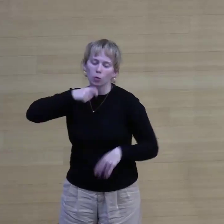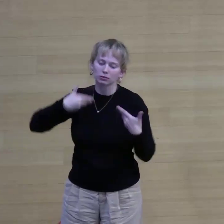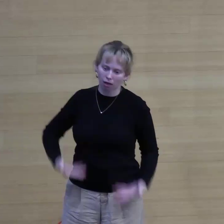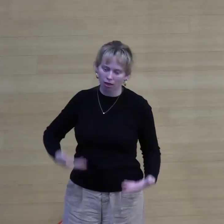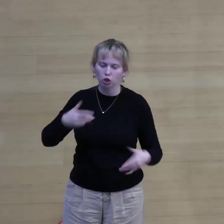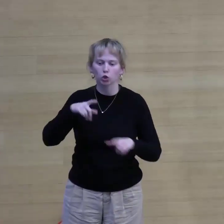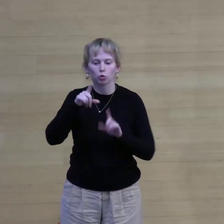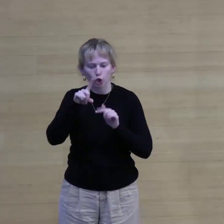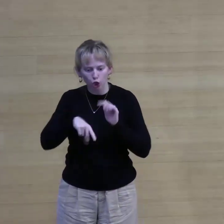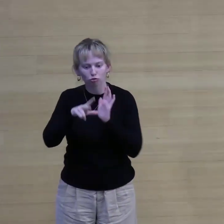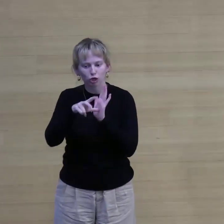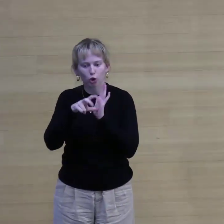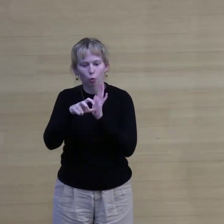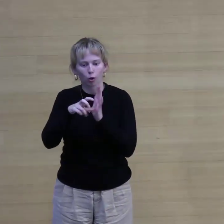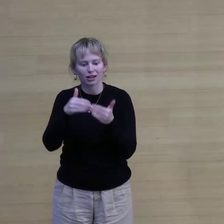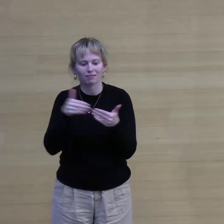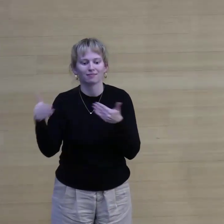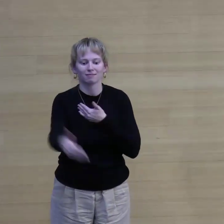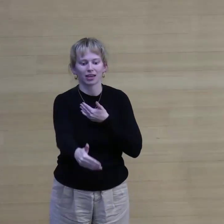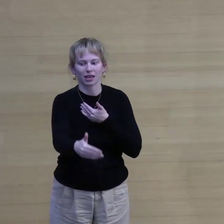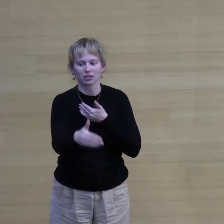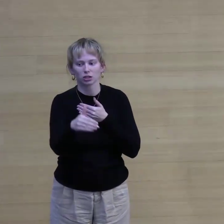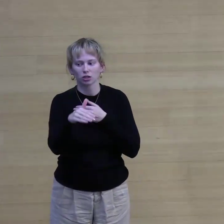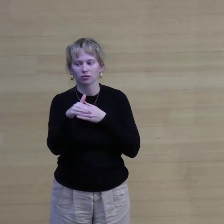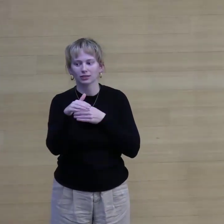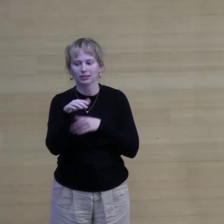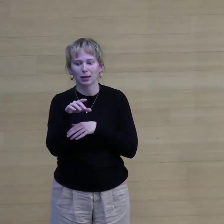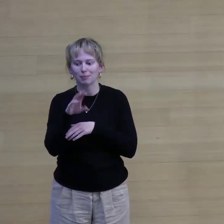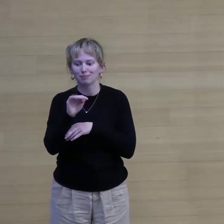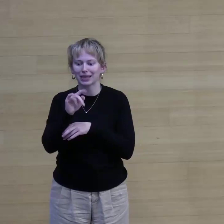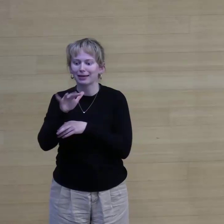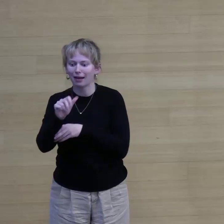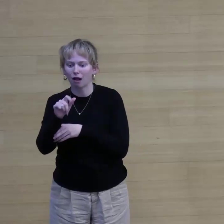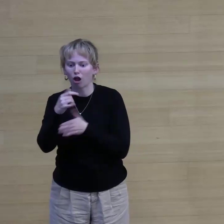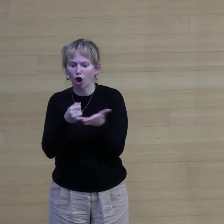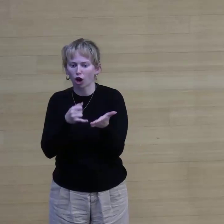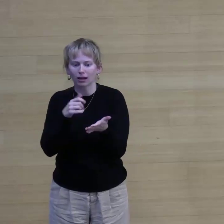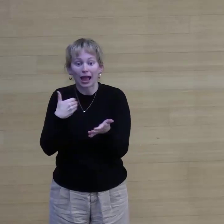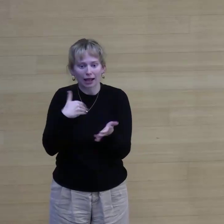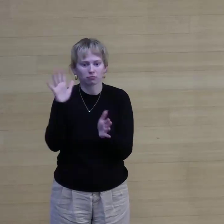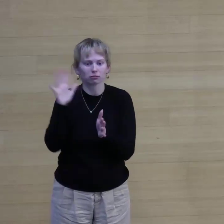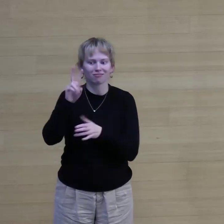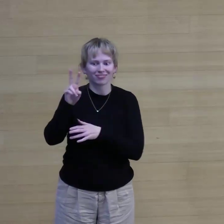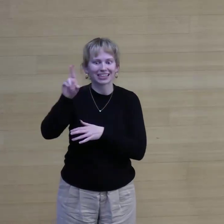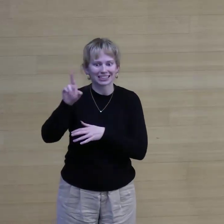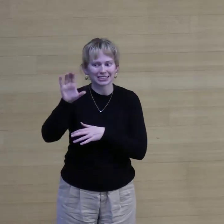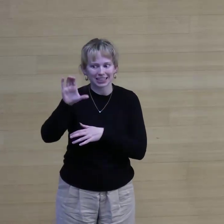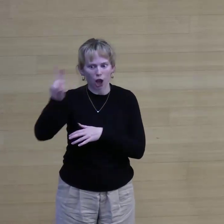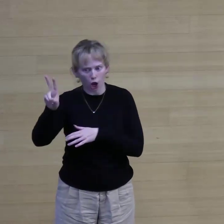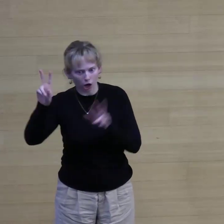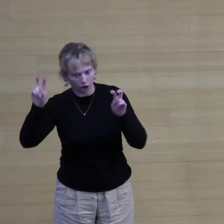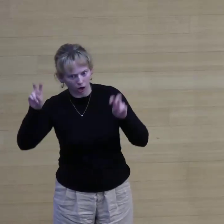couldn't record stuff in advance. There was no like DVR didn't exist. We had these things called VCRs. And this